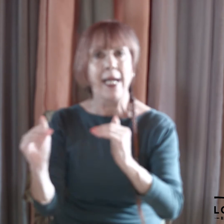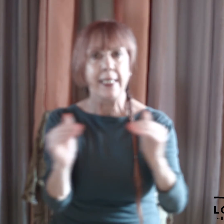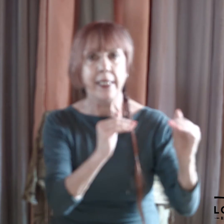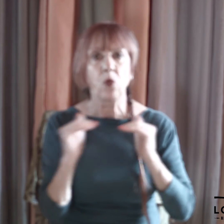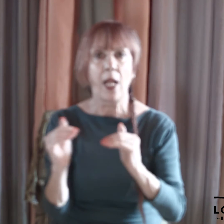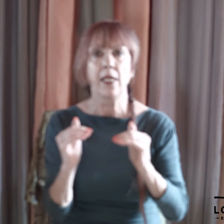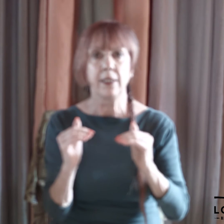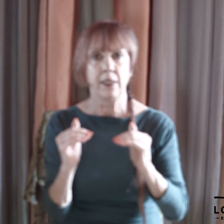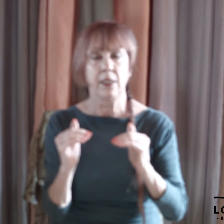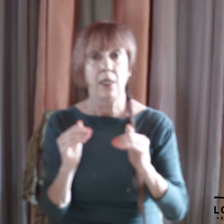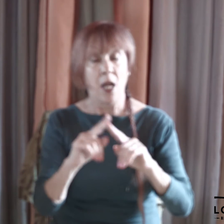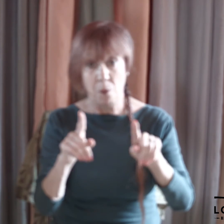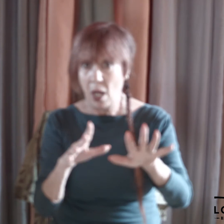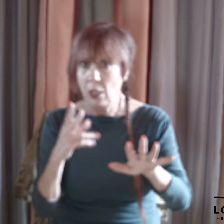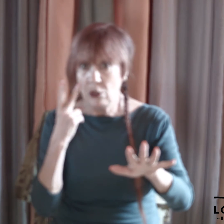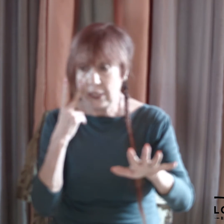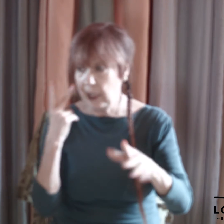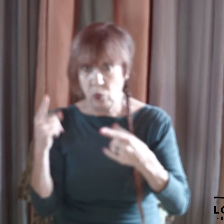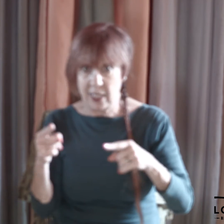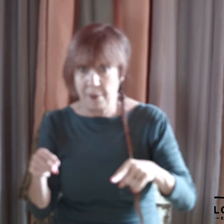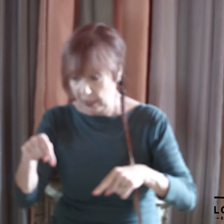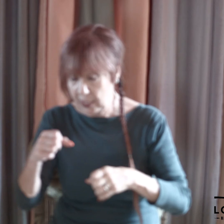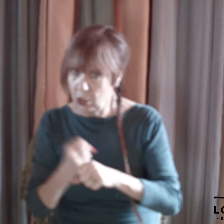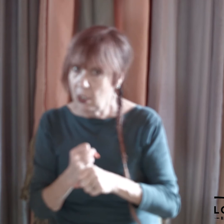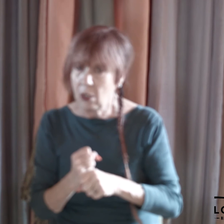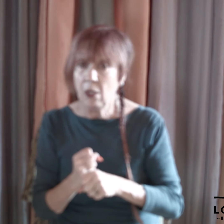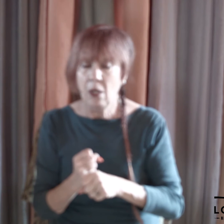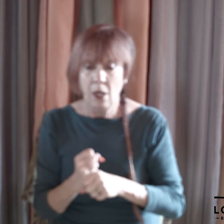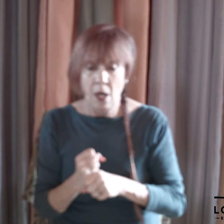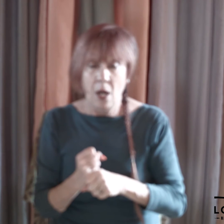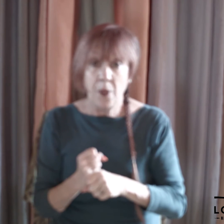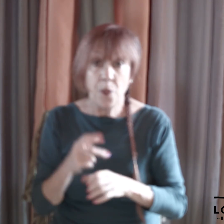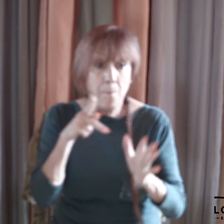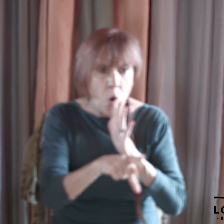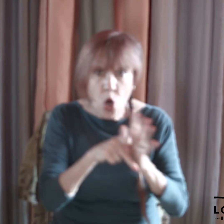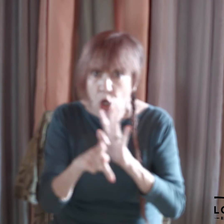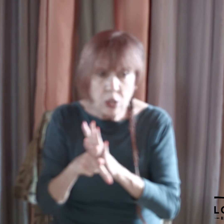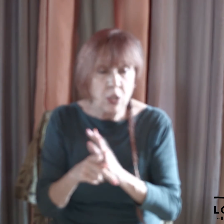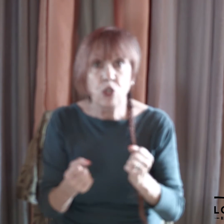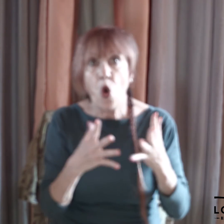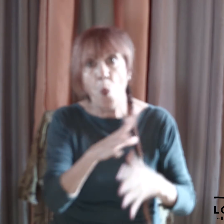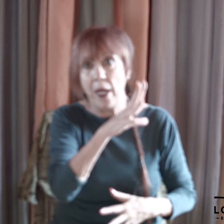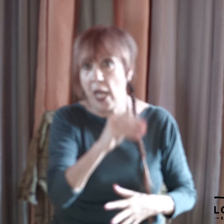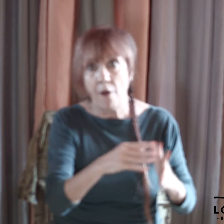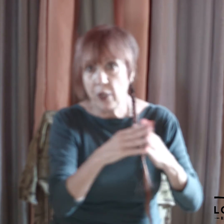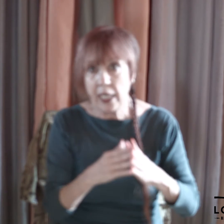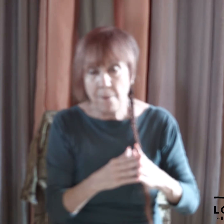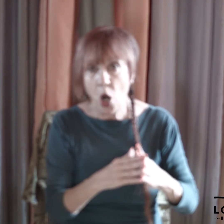equity and equality. But you see, by what's happened this year, in terms of the murders of so many African American men